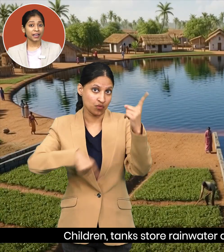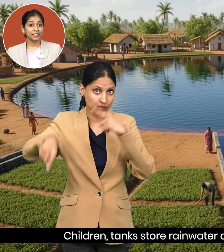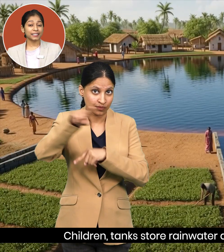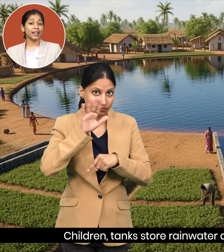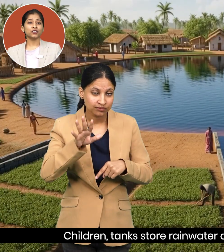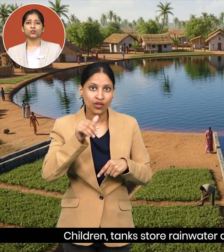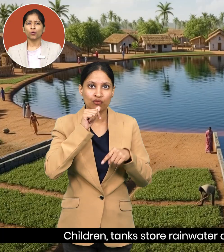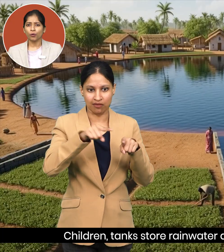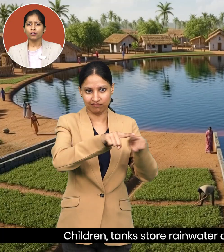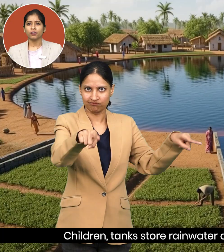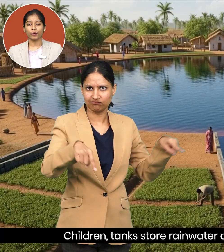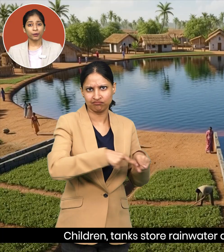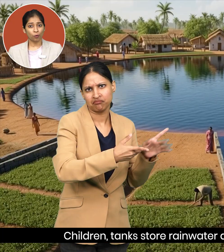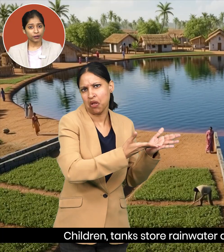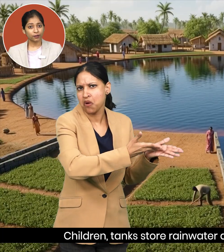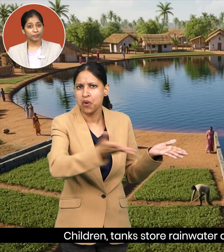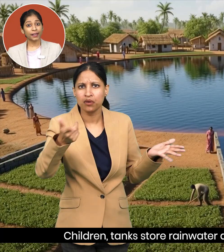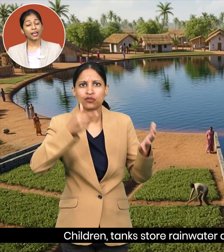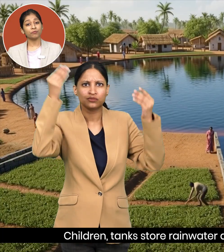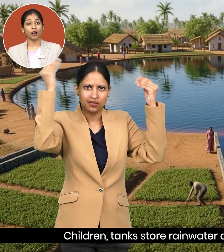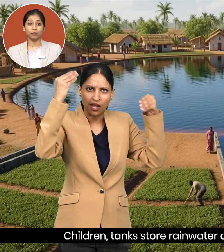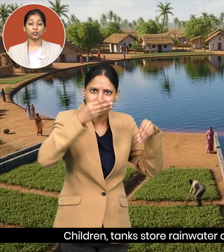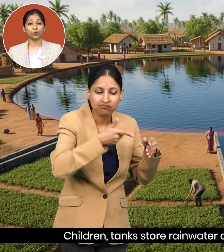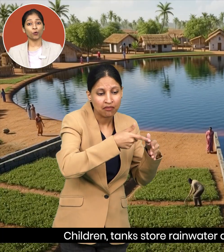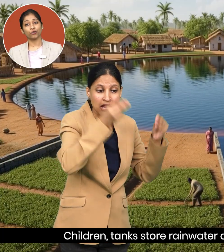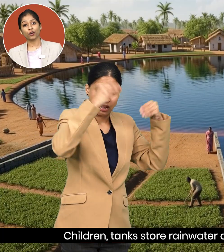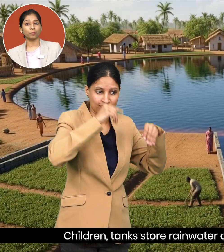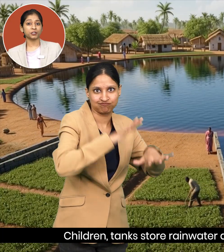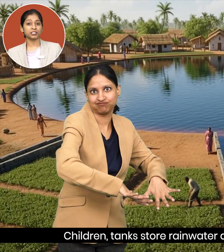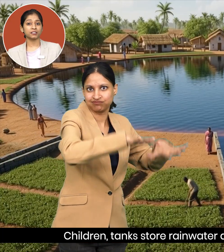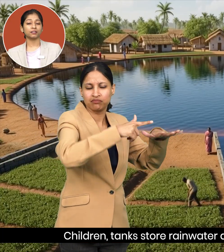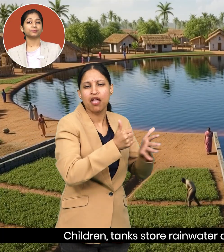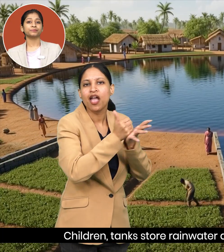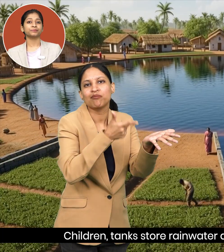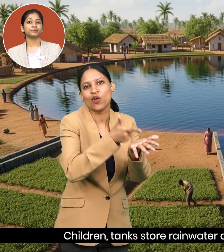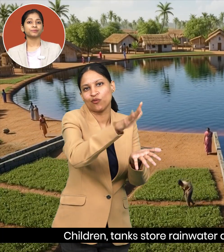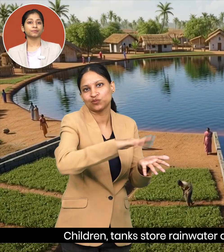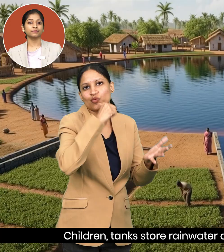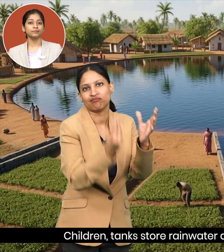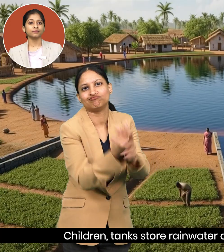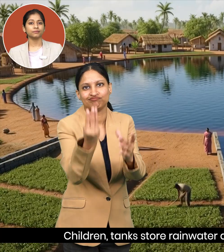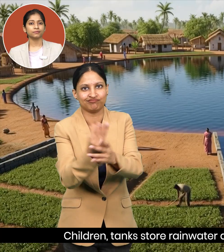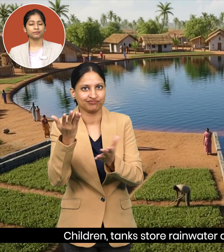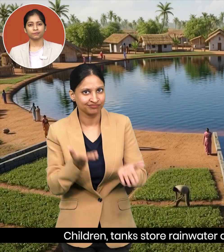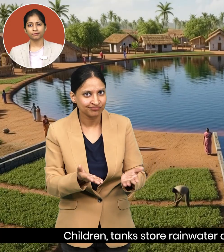Children, tanks store rainwater and help farmers grow crops.